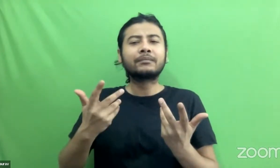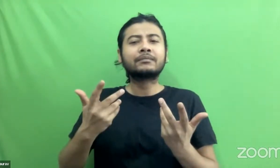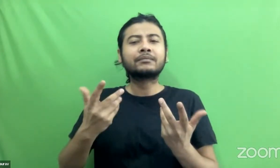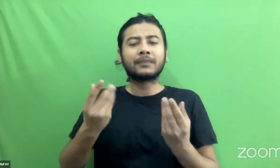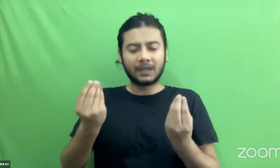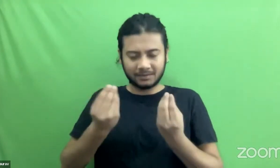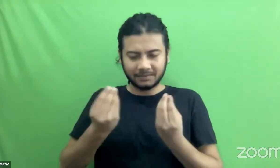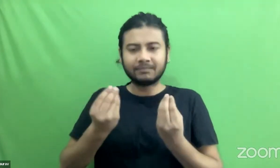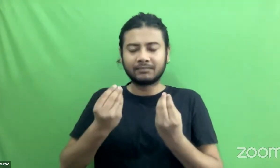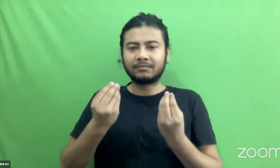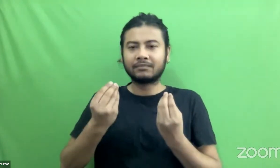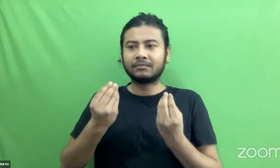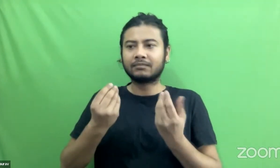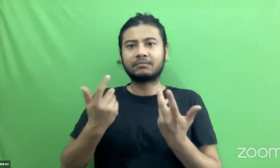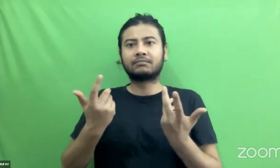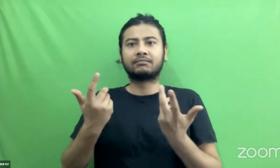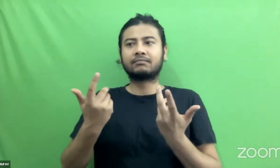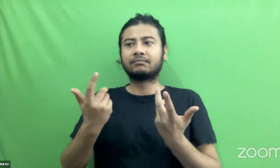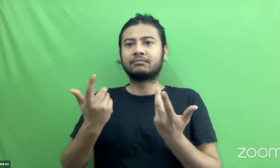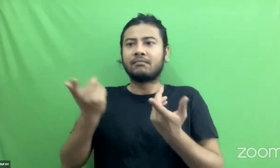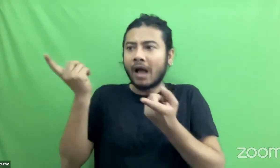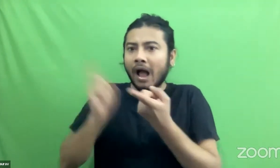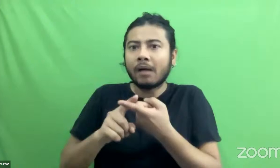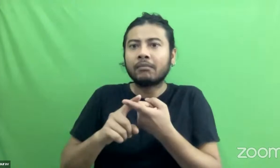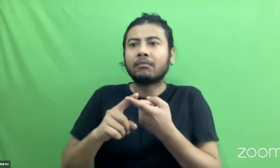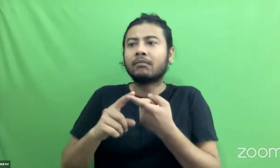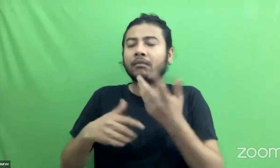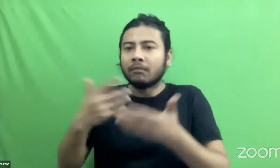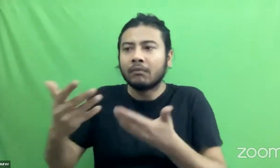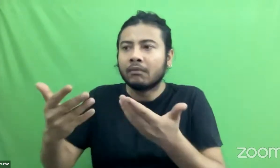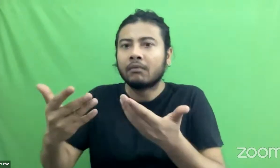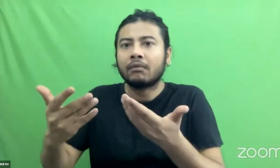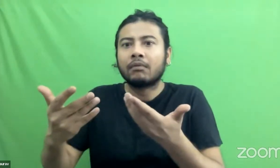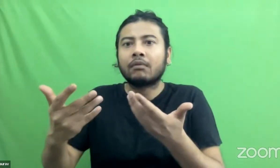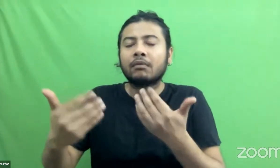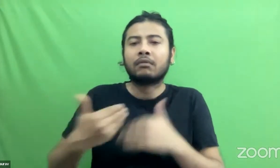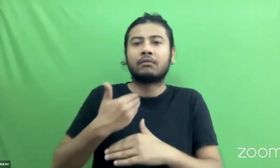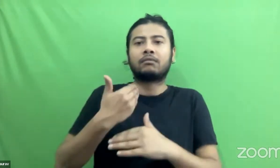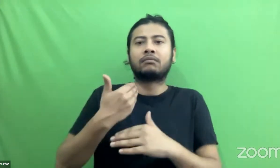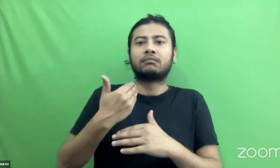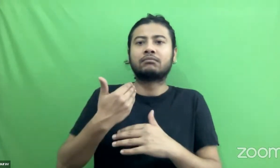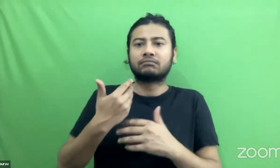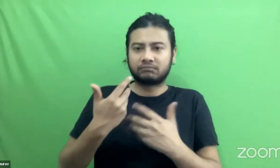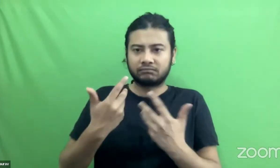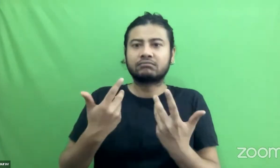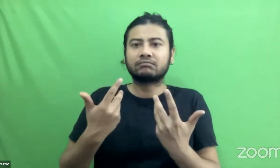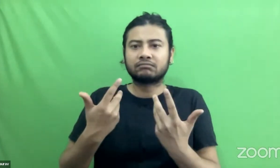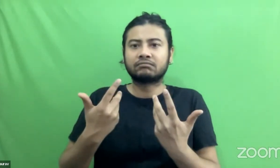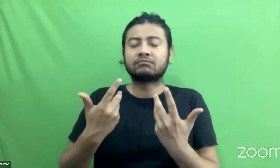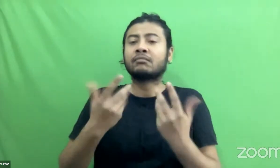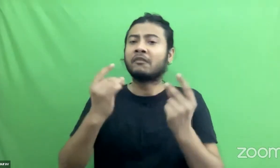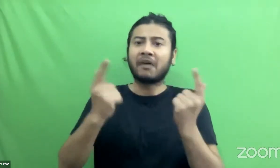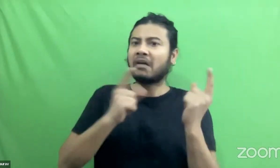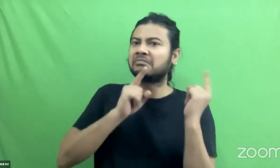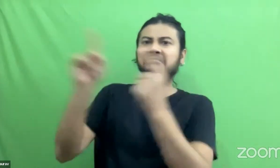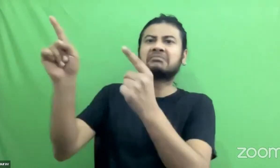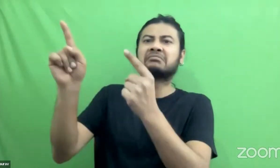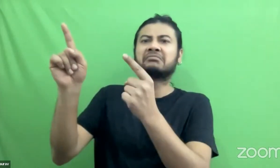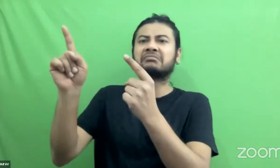me? God is not very fair. Why is he treating me like this? My XYZ